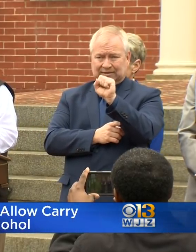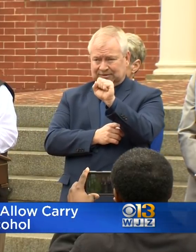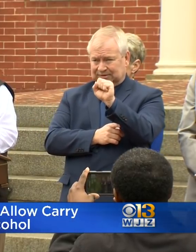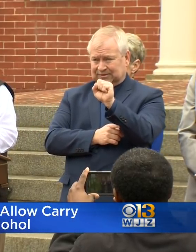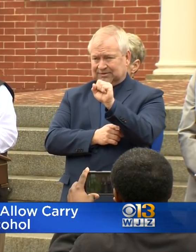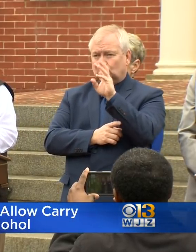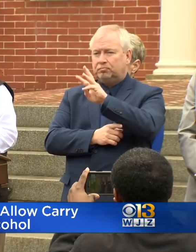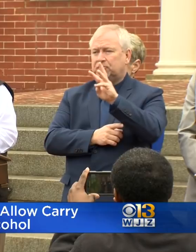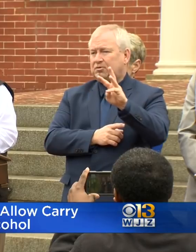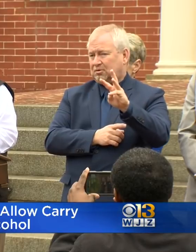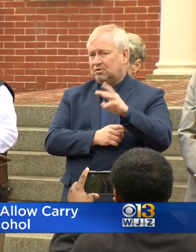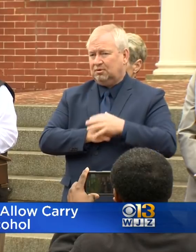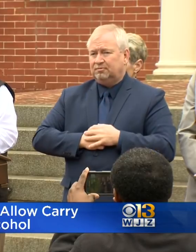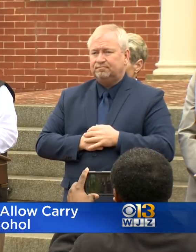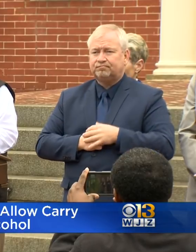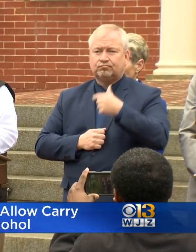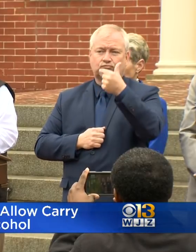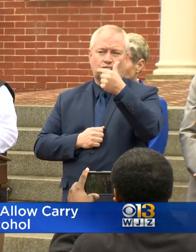at